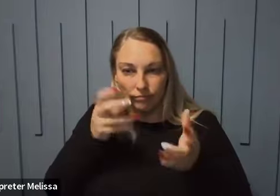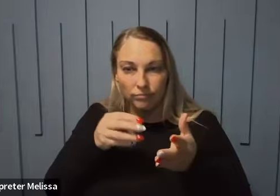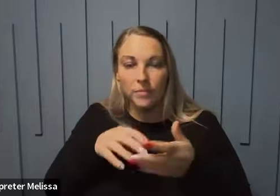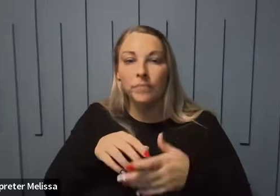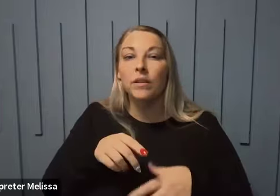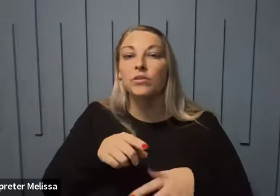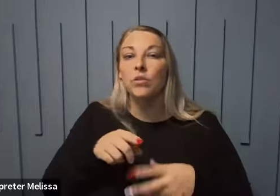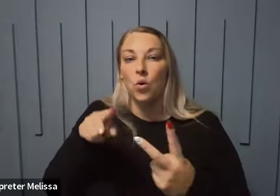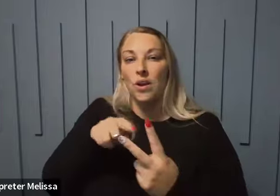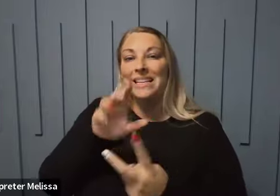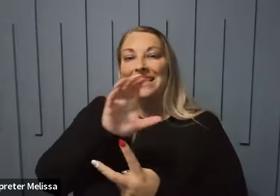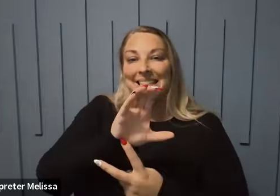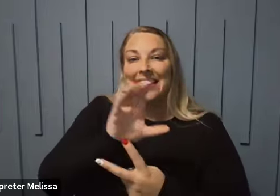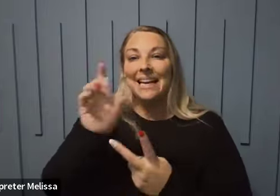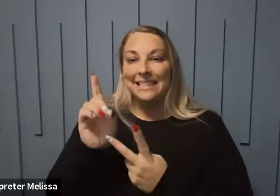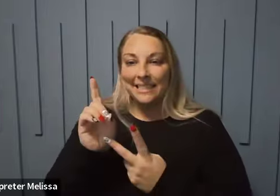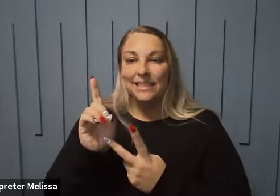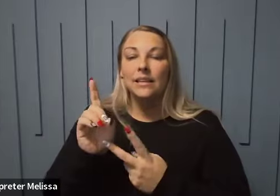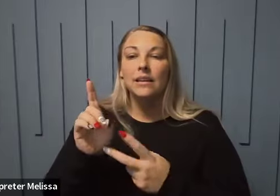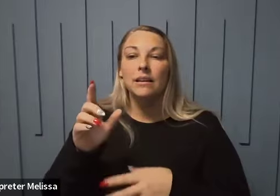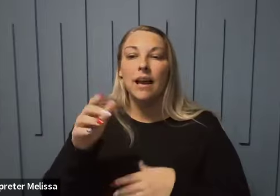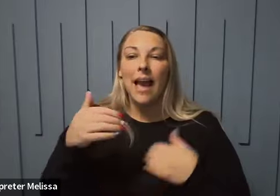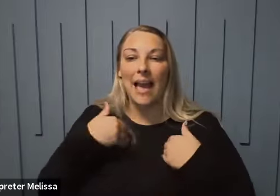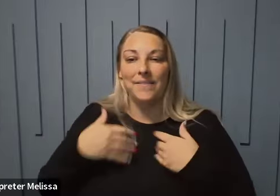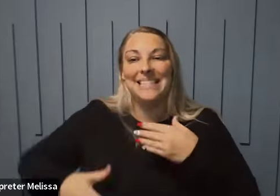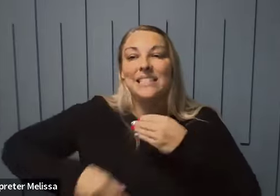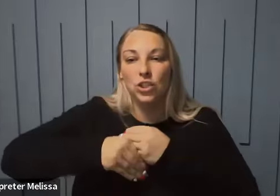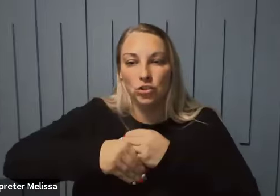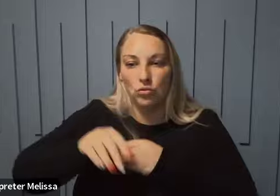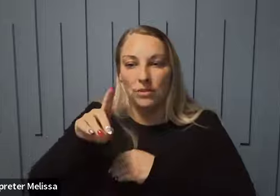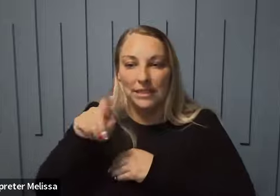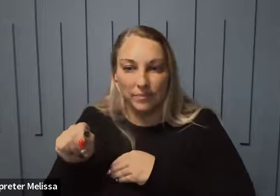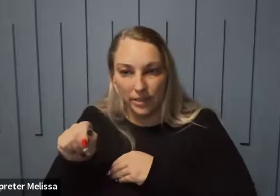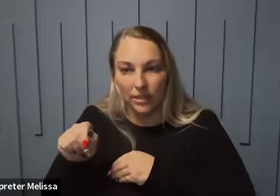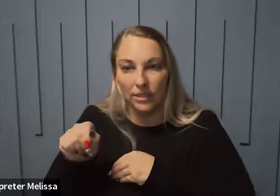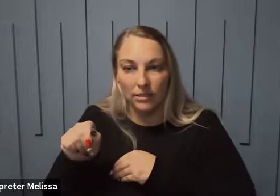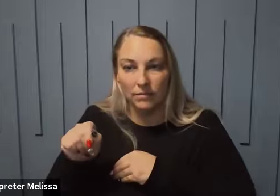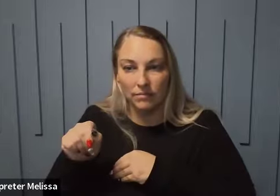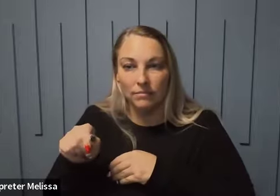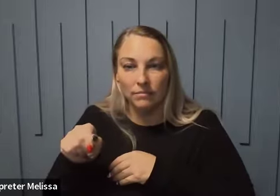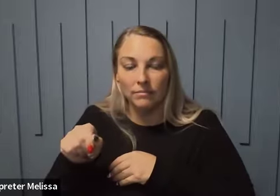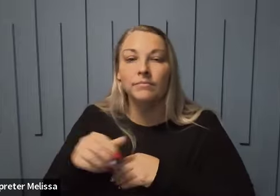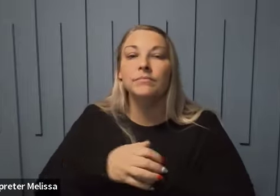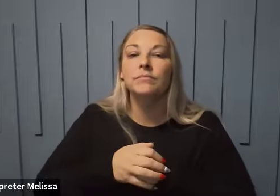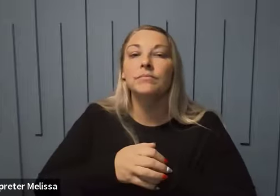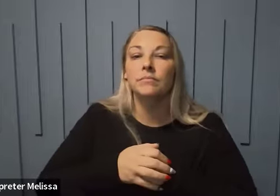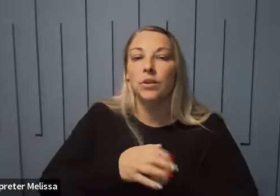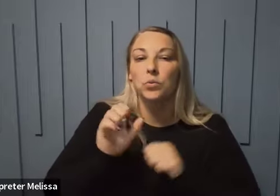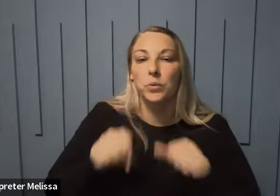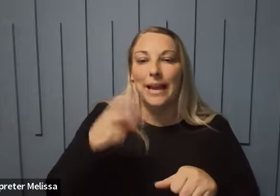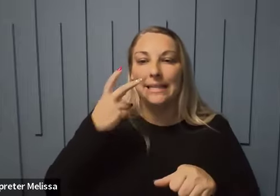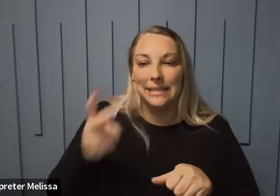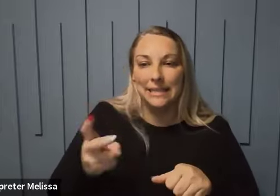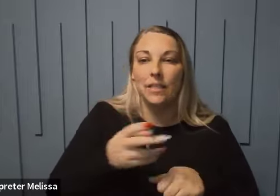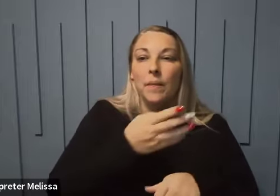make progress. Specifically, student C has made really great progress over the years. Again, the yellow lines were COVID, and we did remote learning for